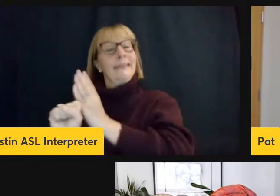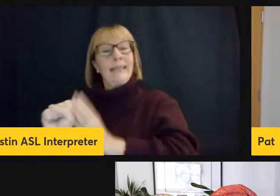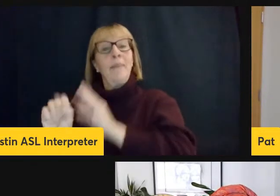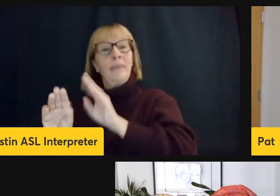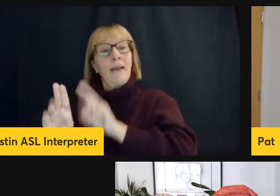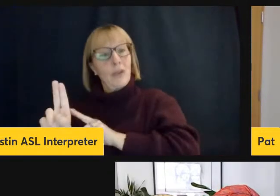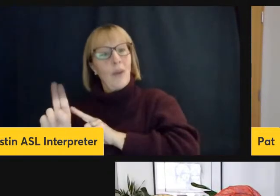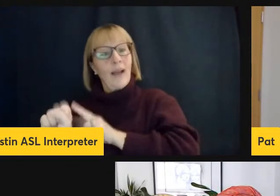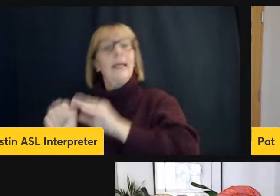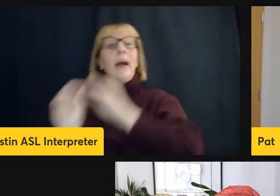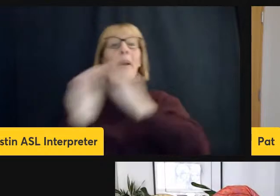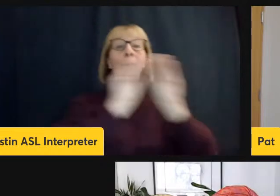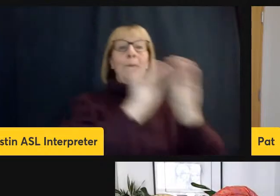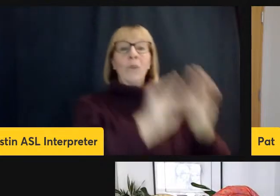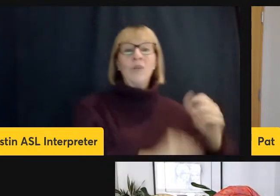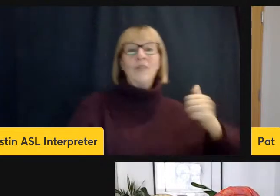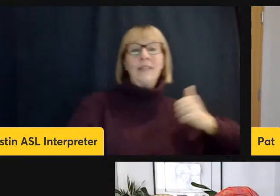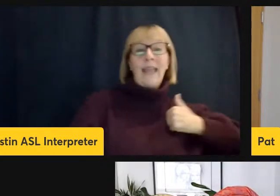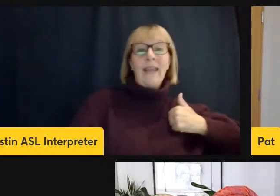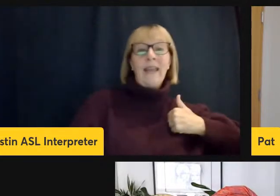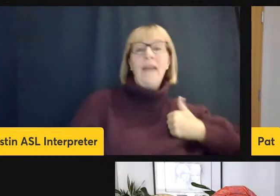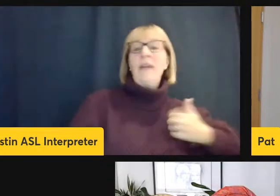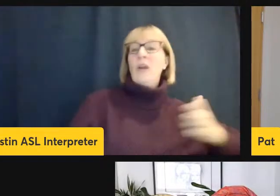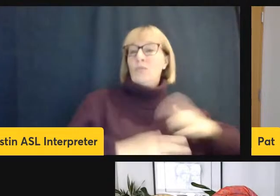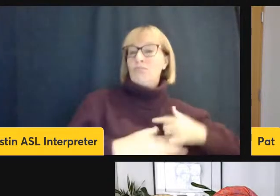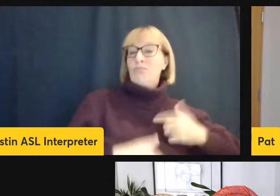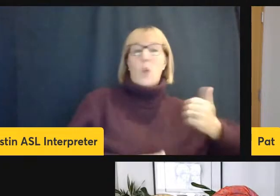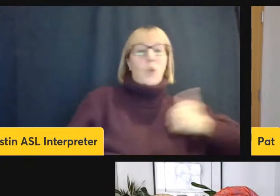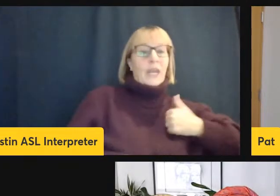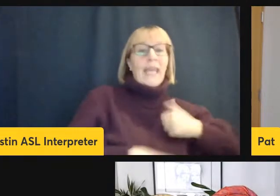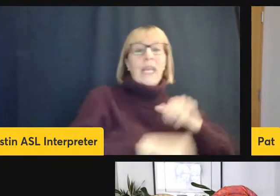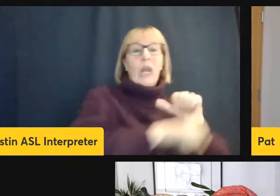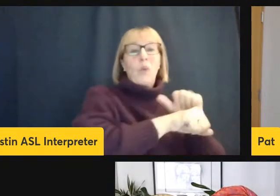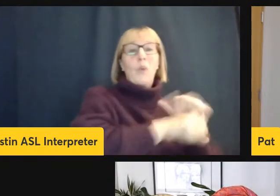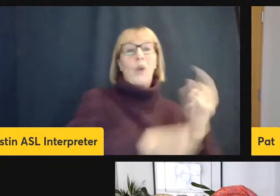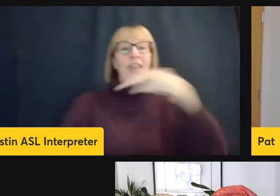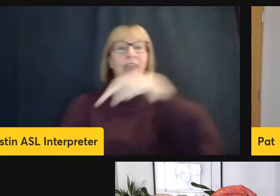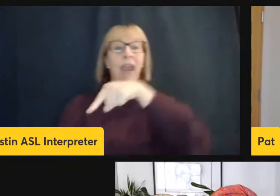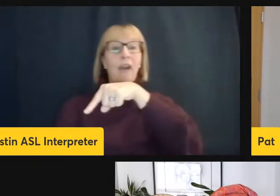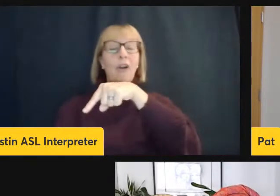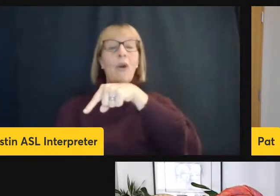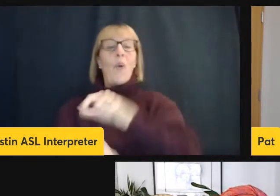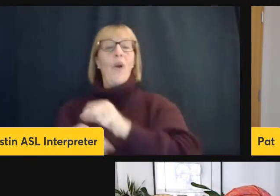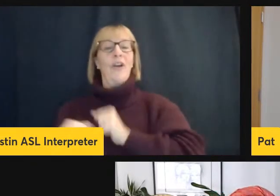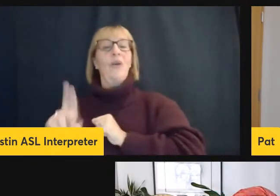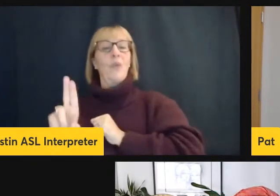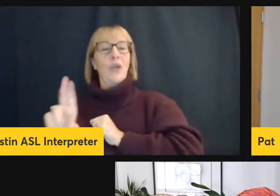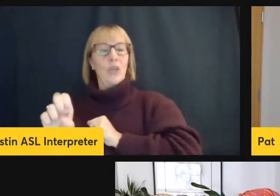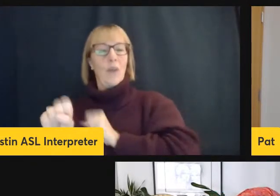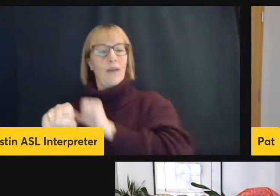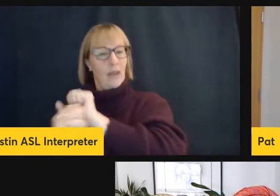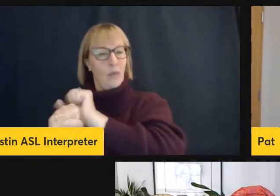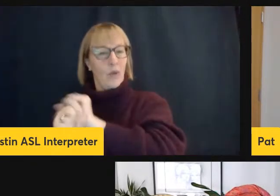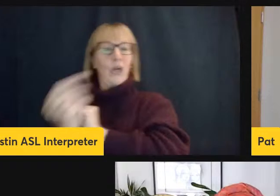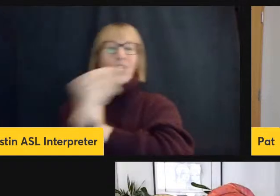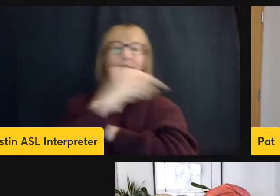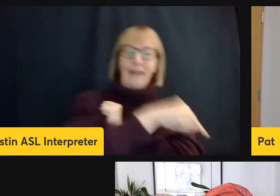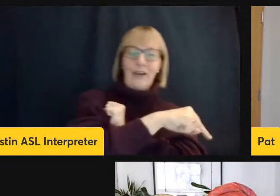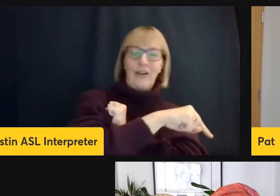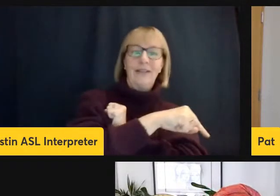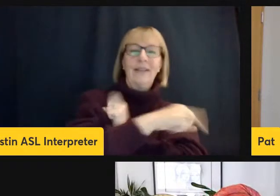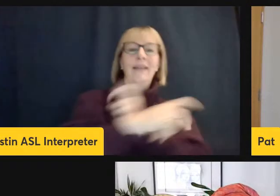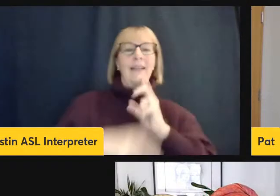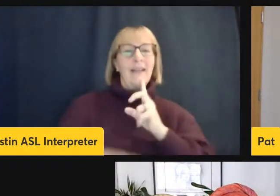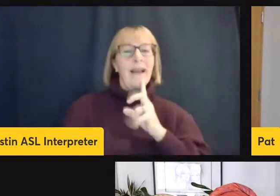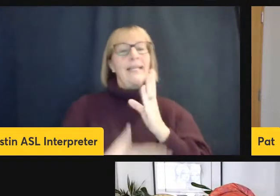most importantly, the institution of how clinical racism and anti-Blackness function have been shared. And many of our colleagues know, who are American